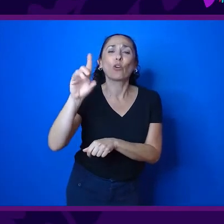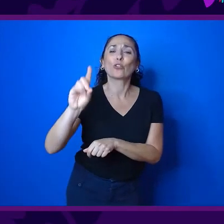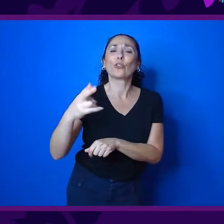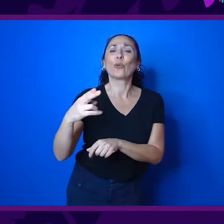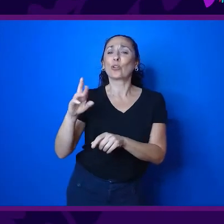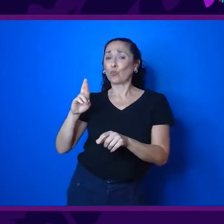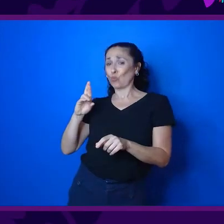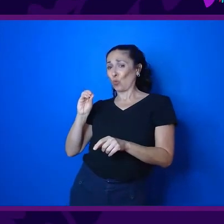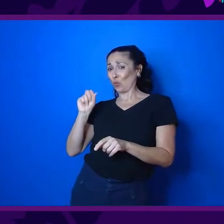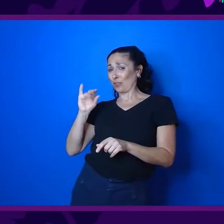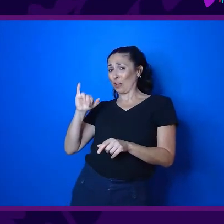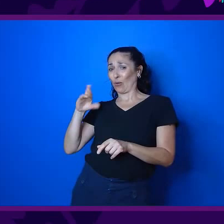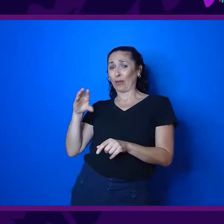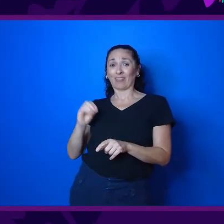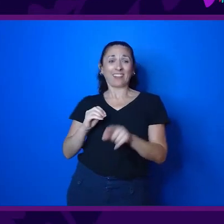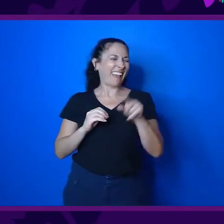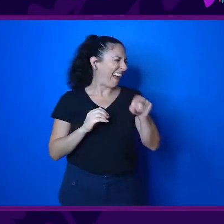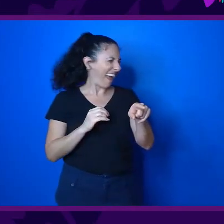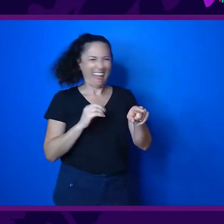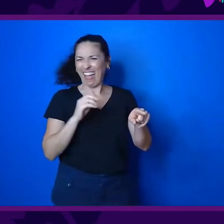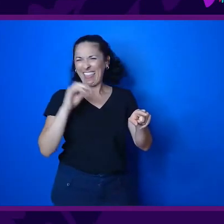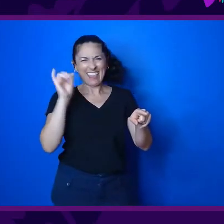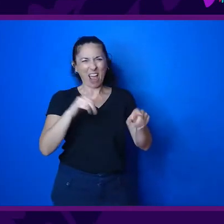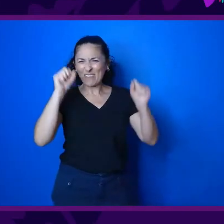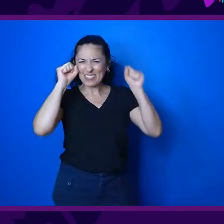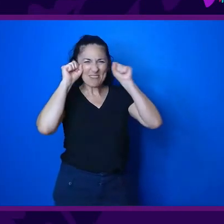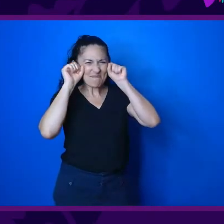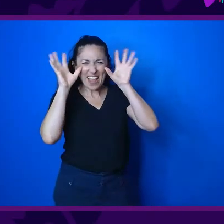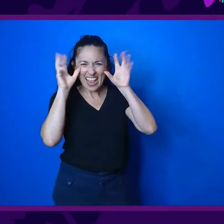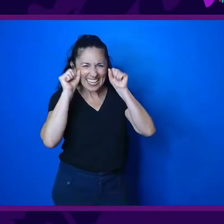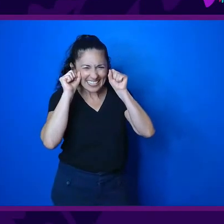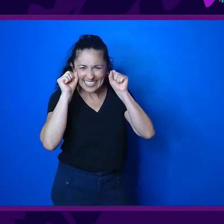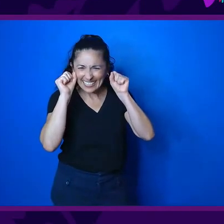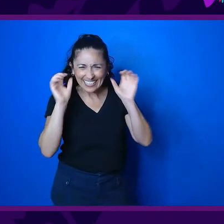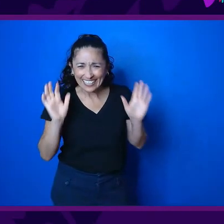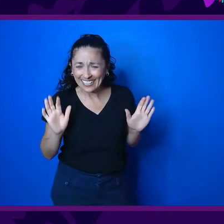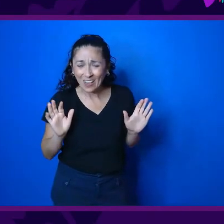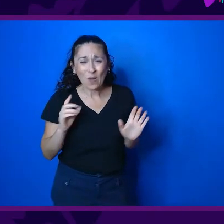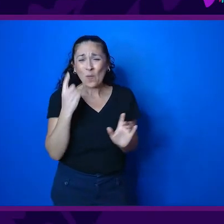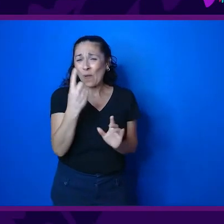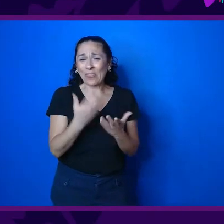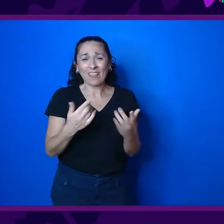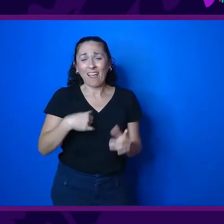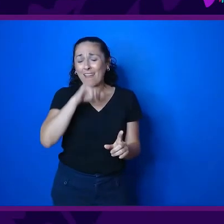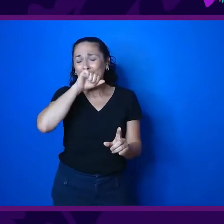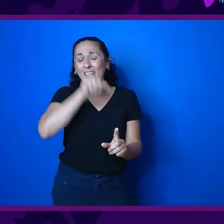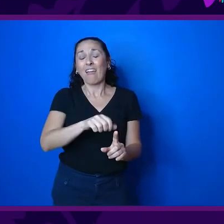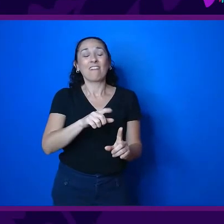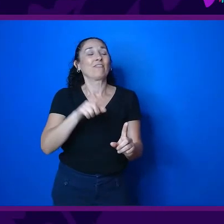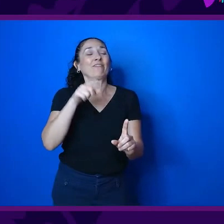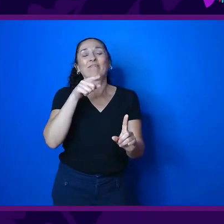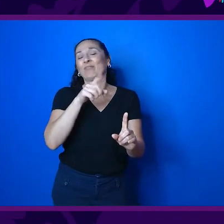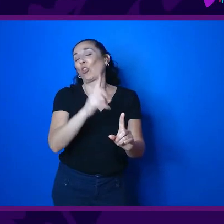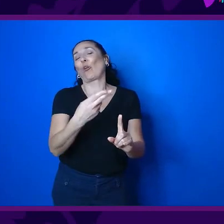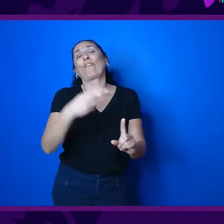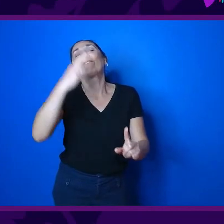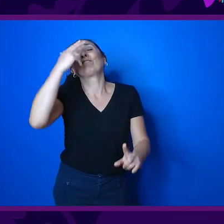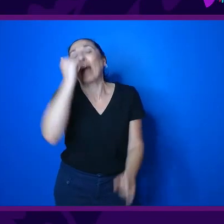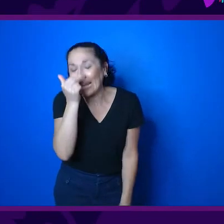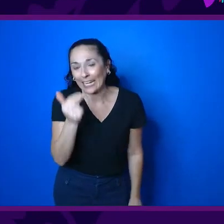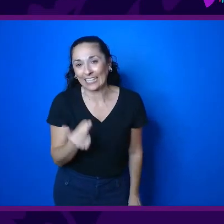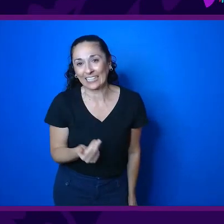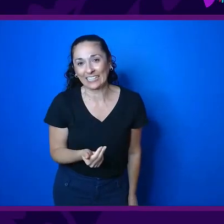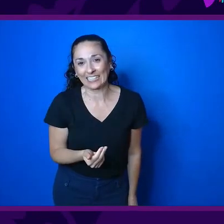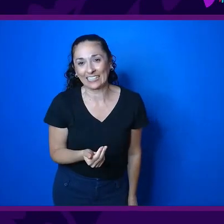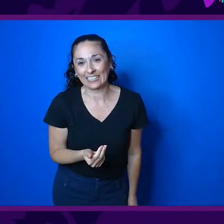That was amazing. That one of the things that I love with Dolores is just how funny she is. Yeah. And so you can see it because